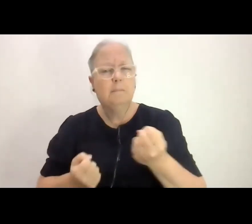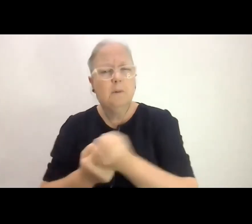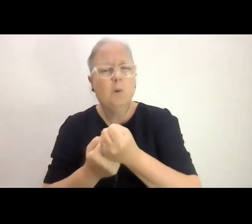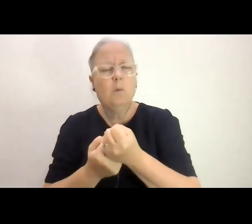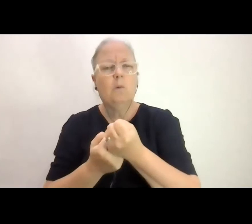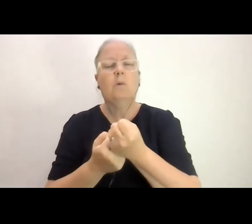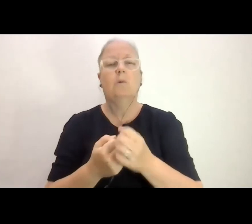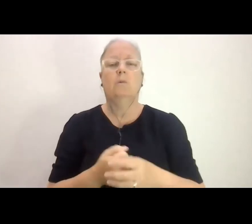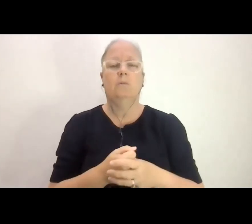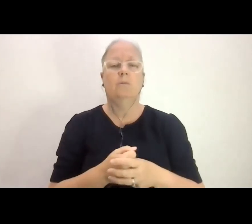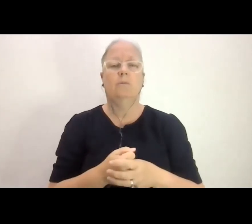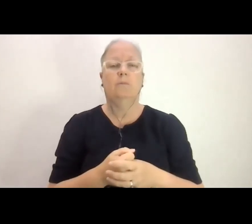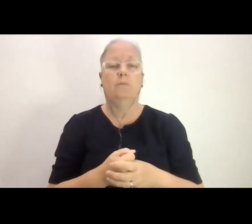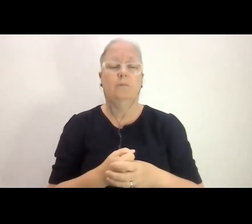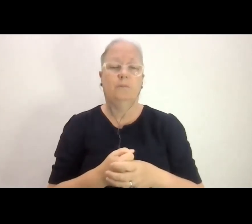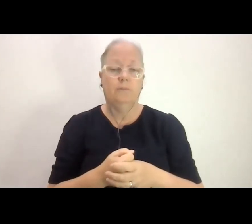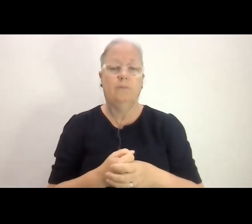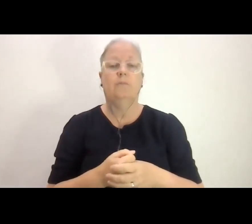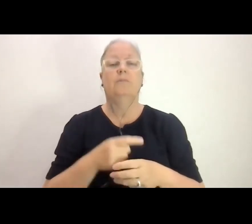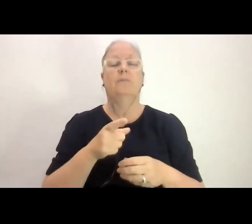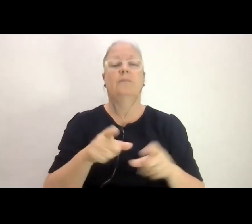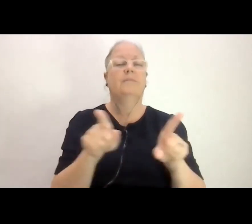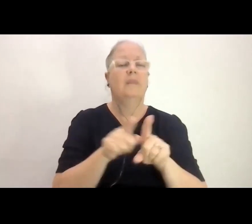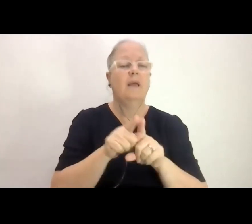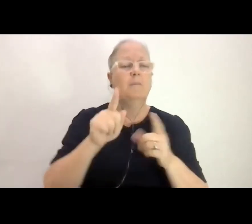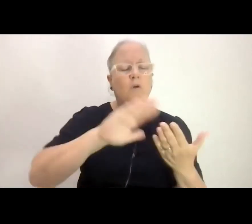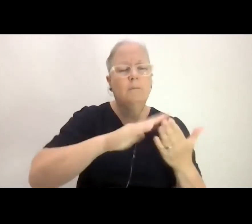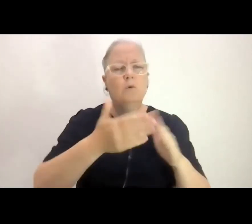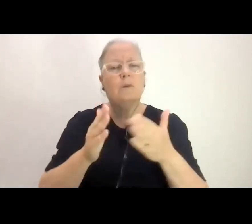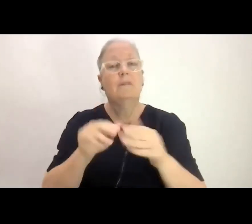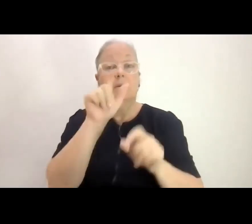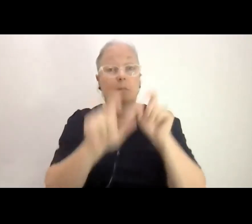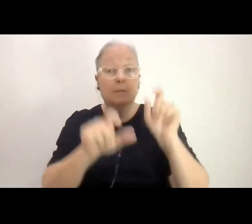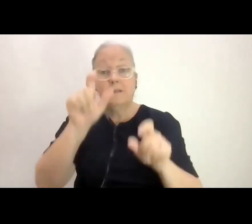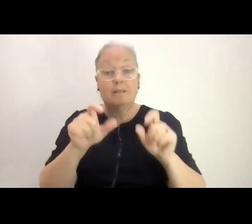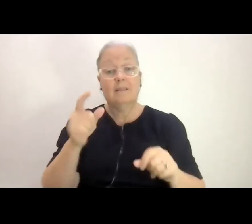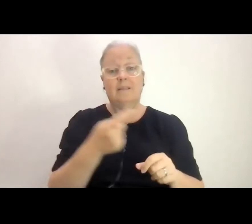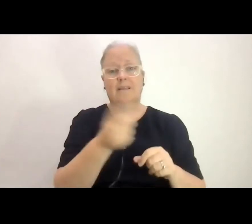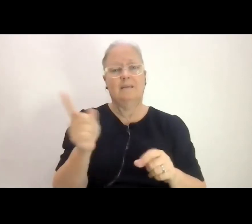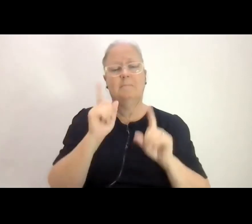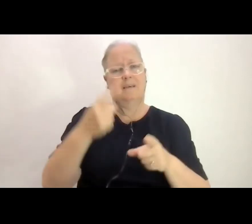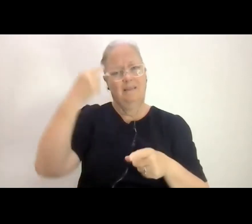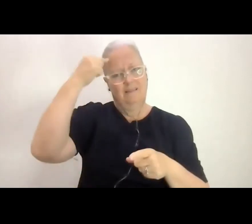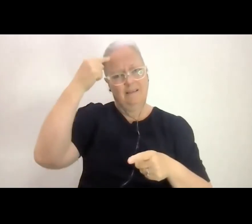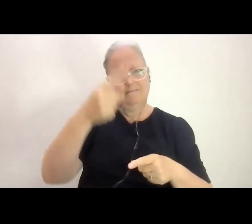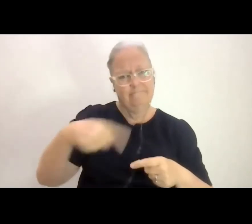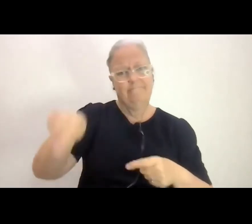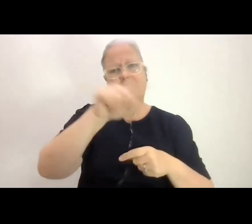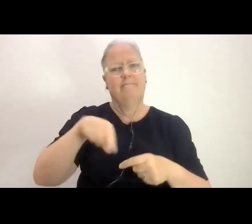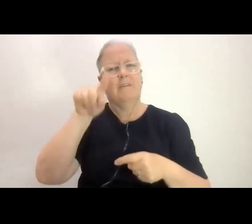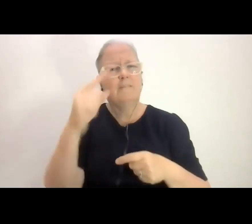marginalized the community, but you know, these people still face high